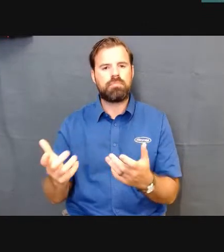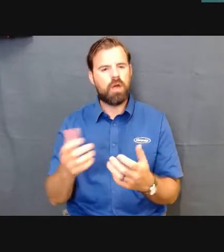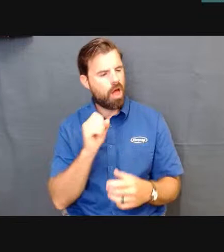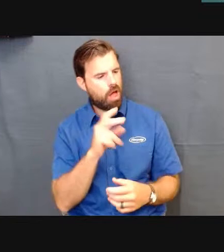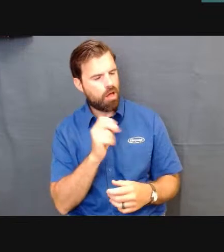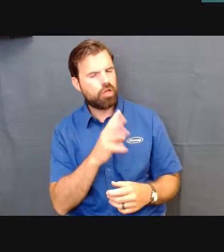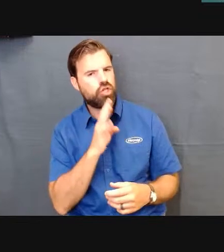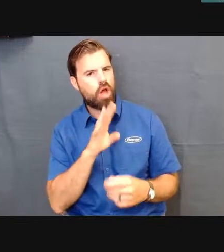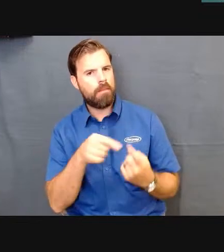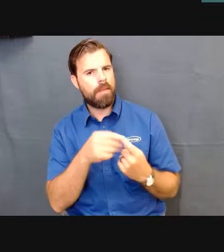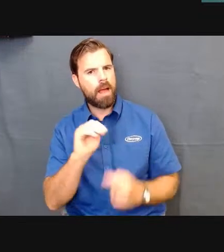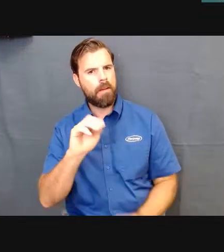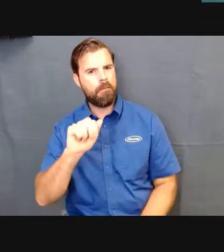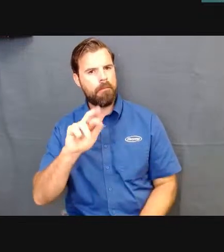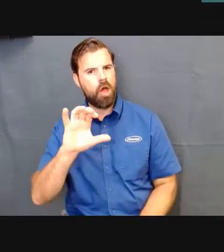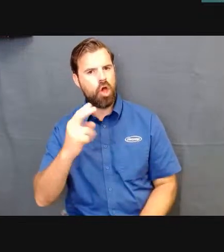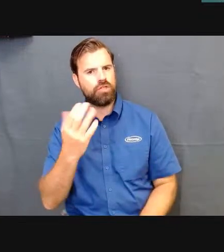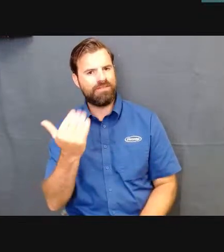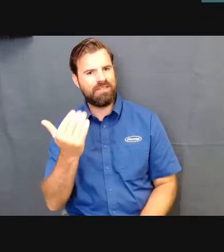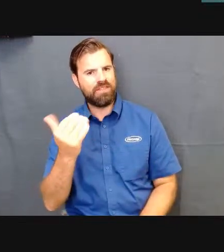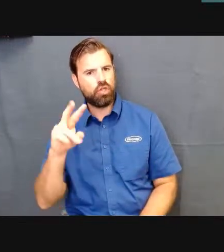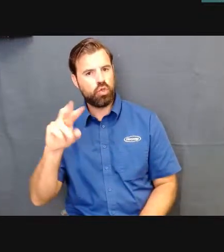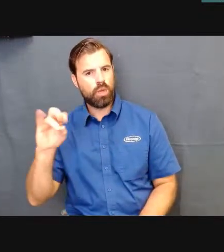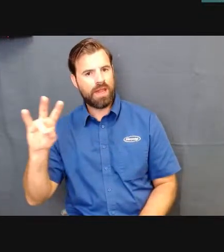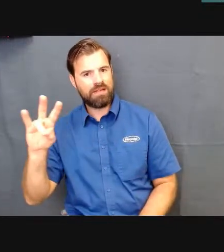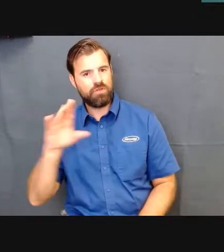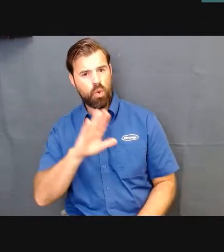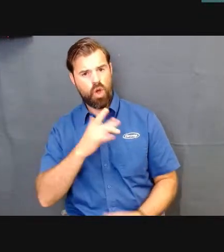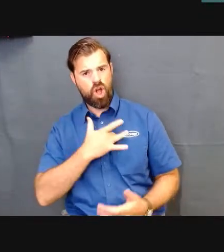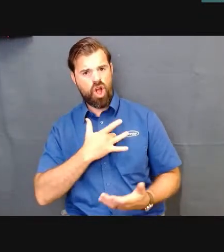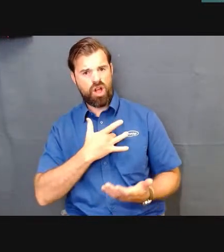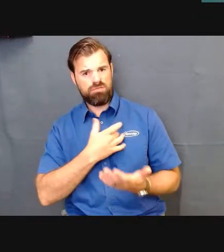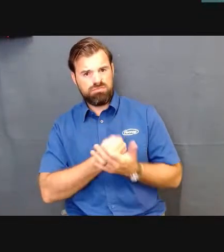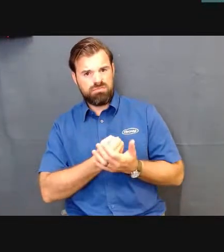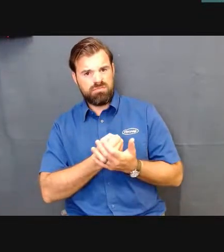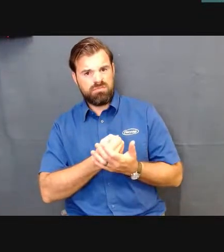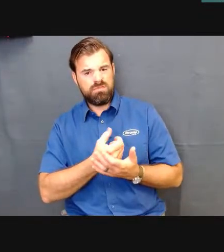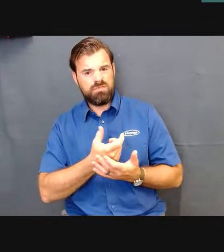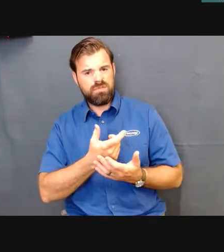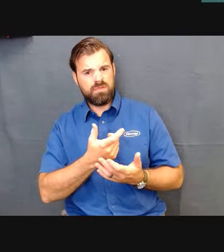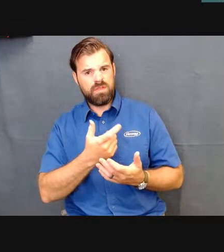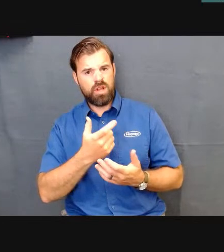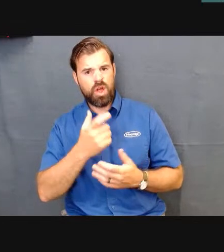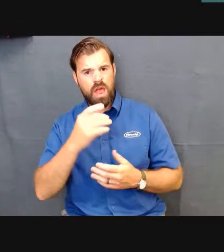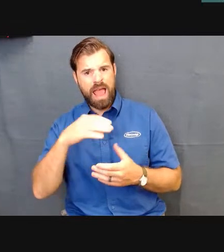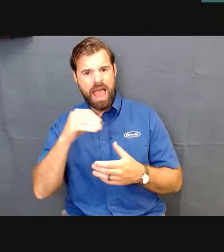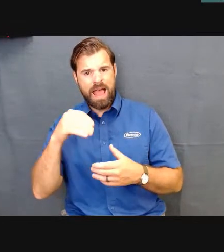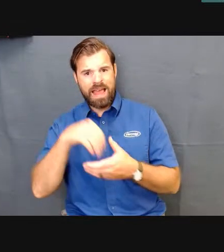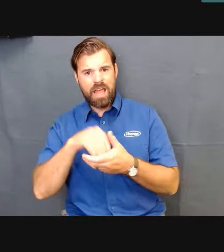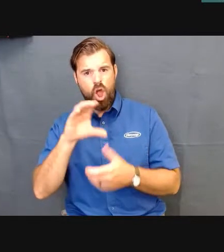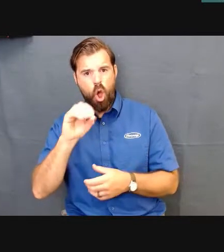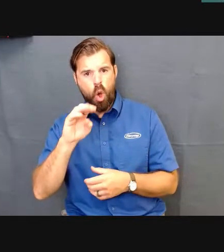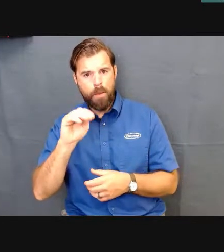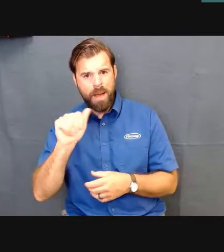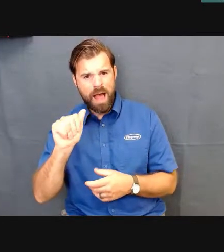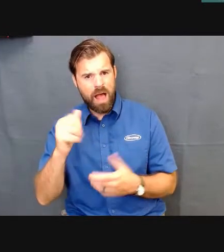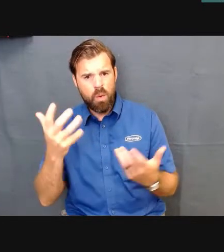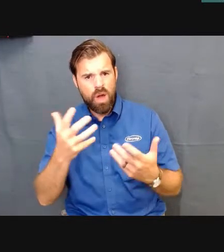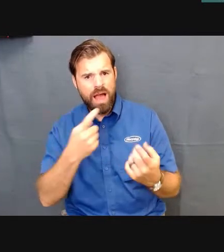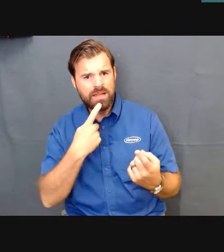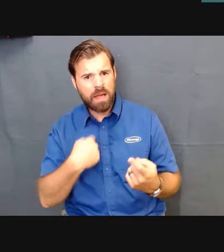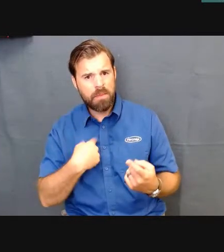let's talk about March 15th, 2007. You suffered cardiac arrest and remained in a coma fighting for your life. Tell us what